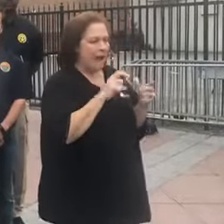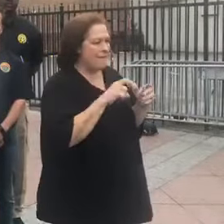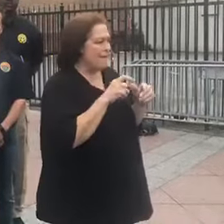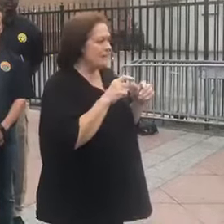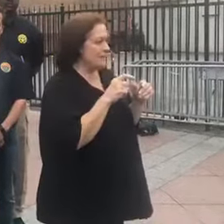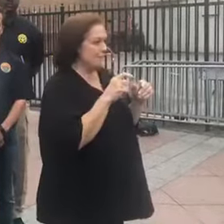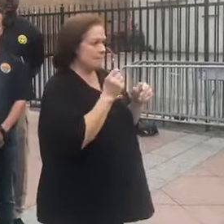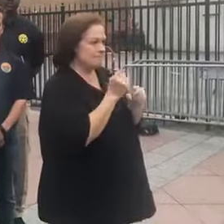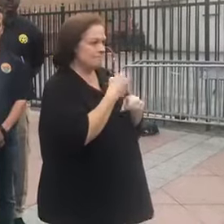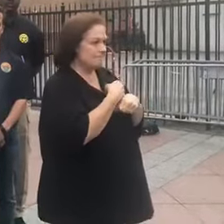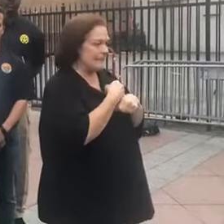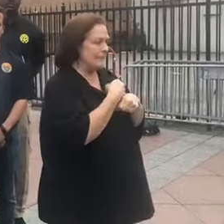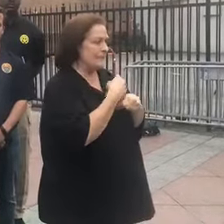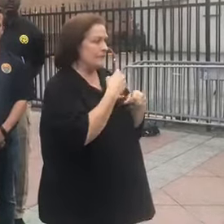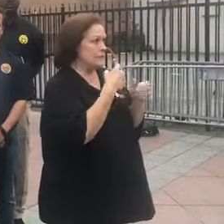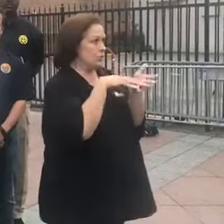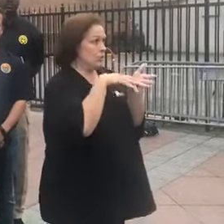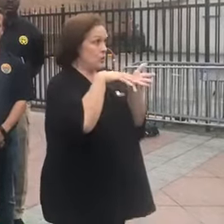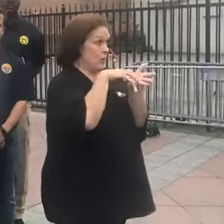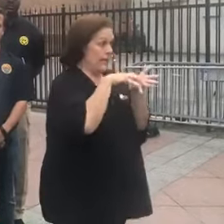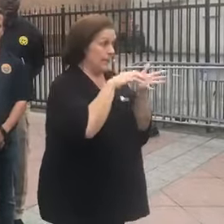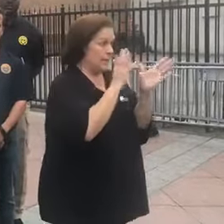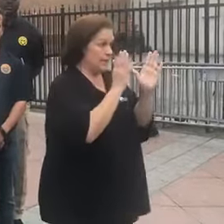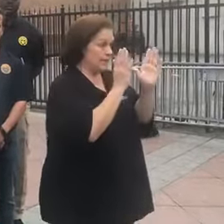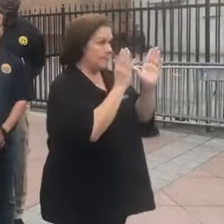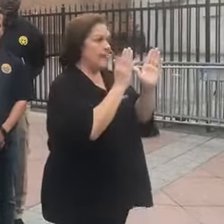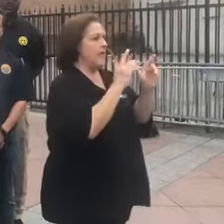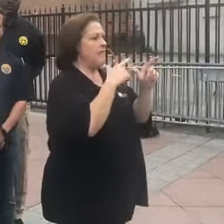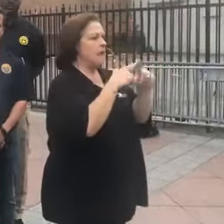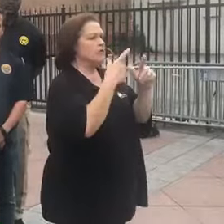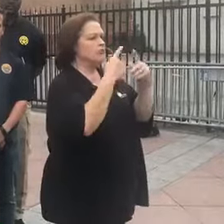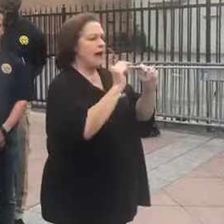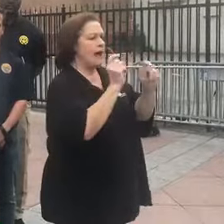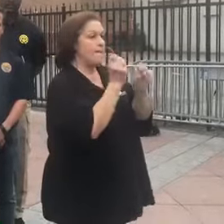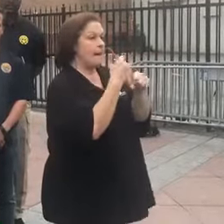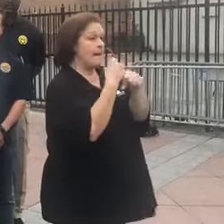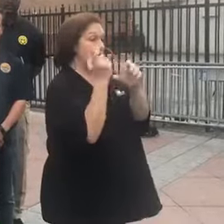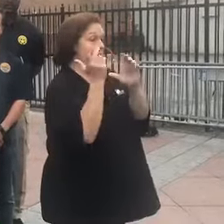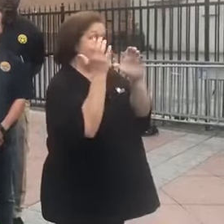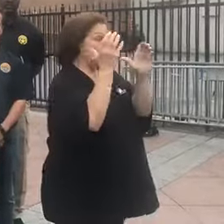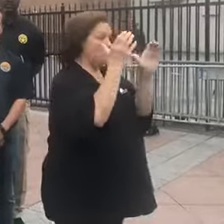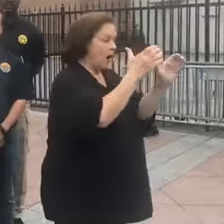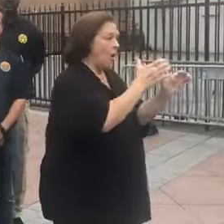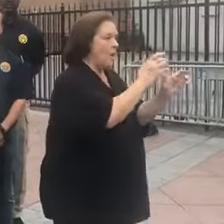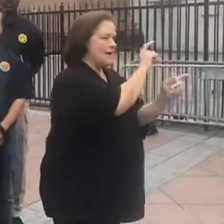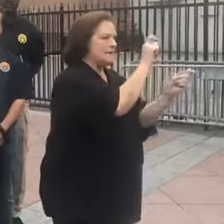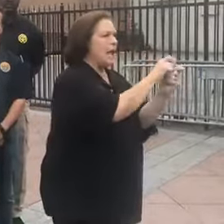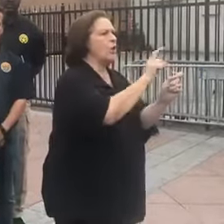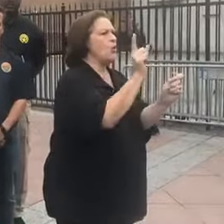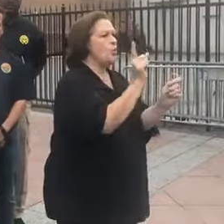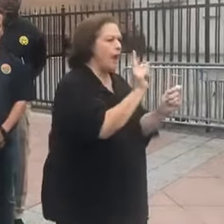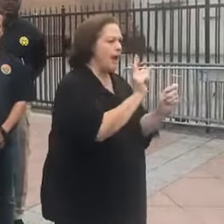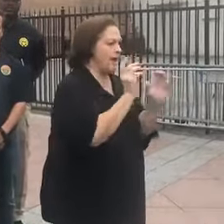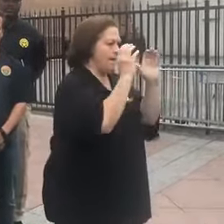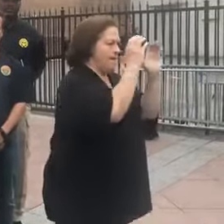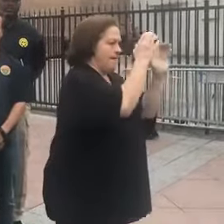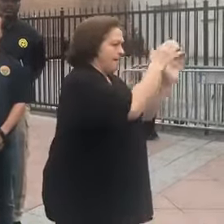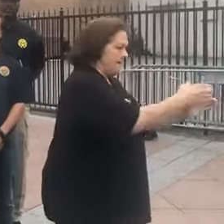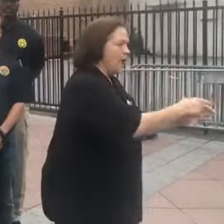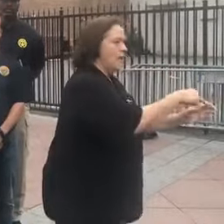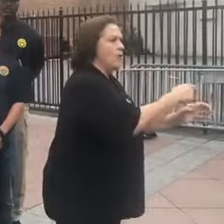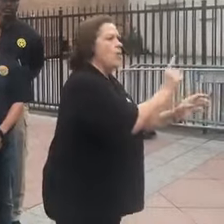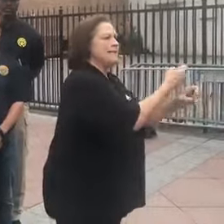some kind of way, in such a way that it'll come down where you want it to come down. And so that's what the talk is about, and that's what they want to get up there and assess. Is it